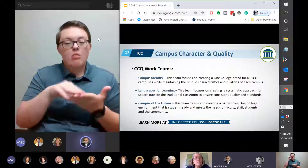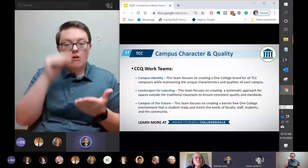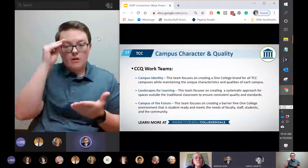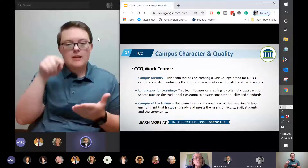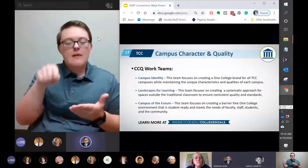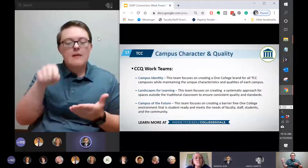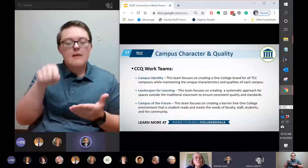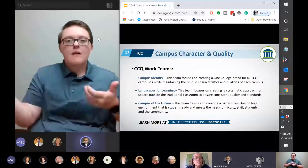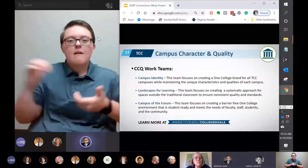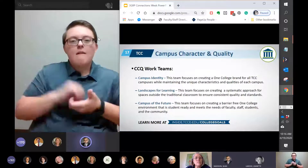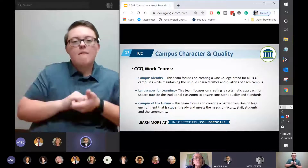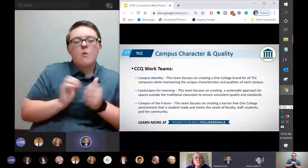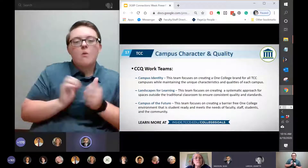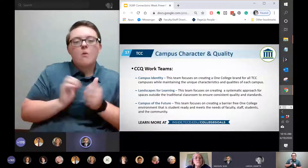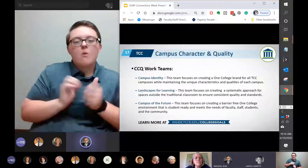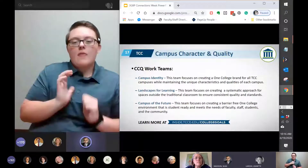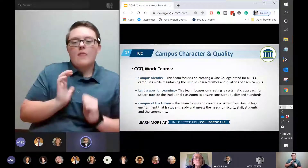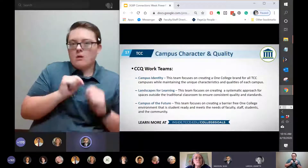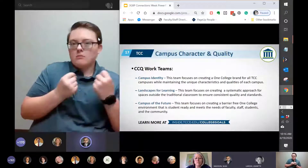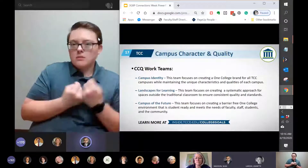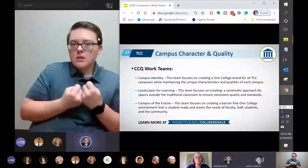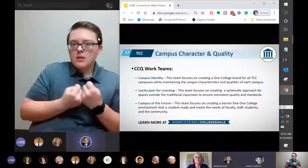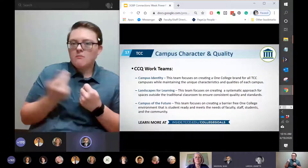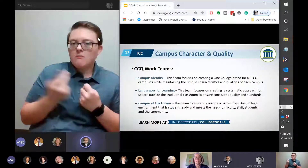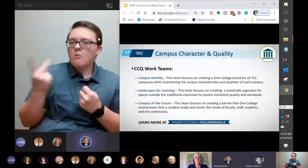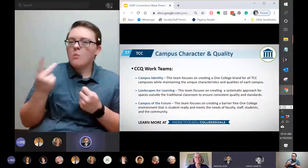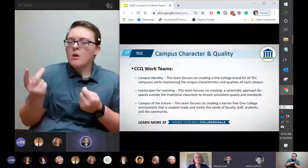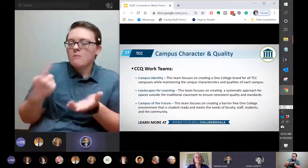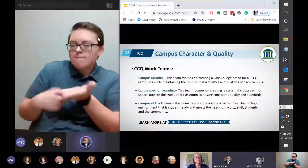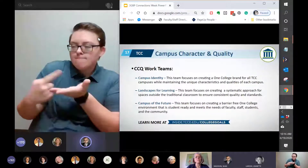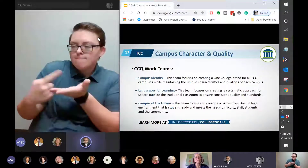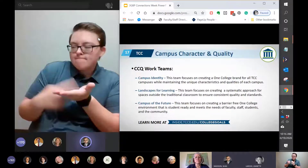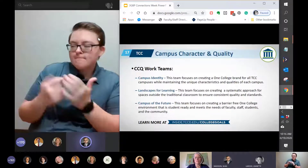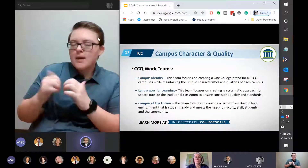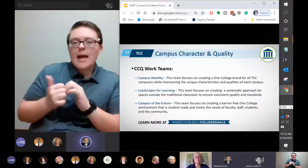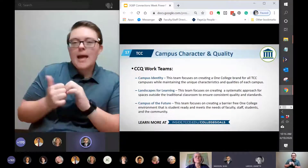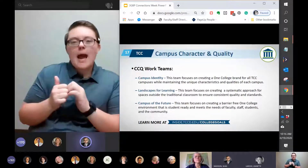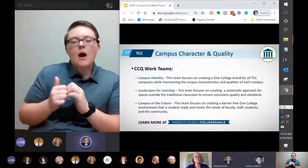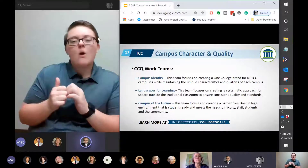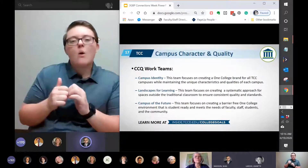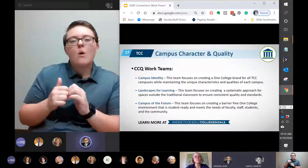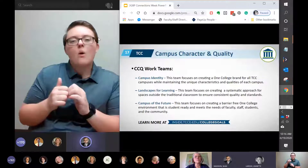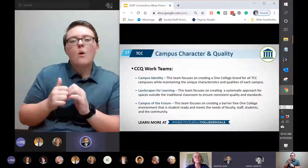on, how do we reimagine the space where the fountain